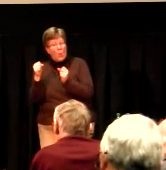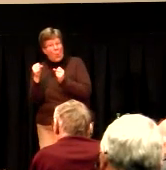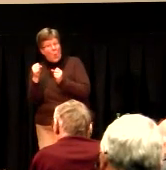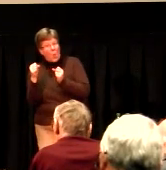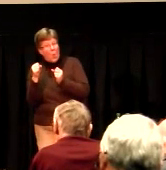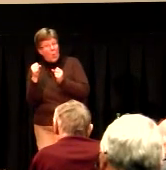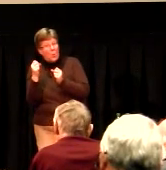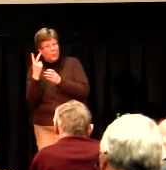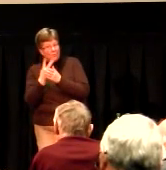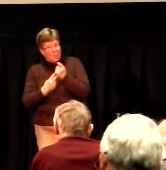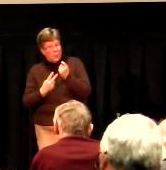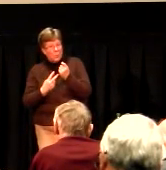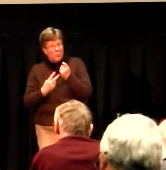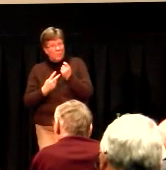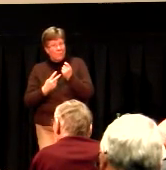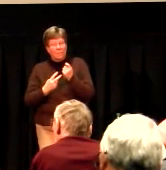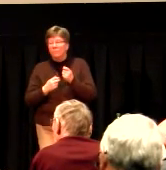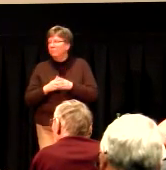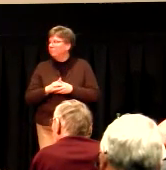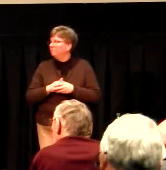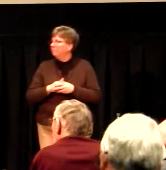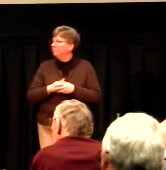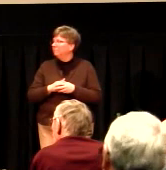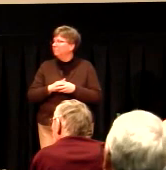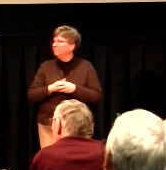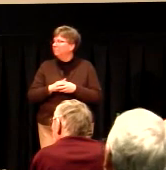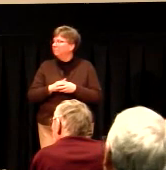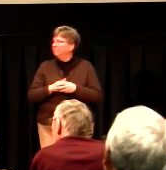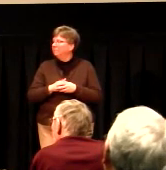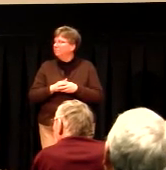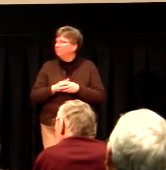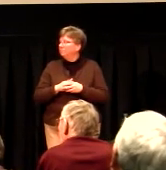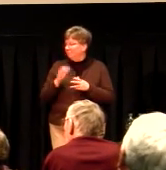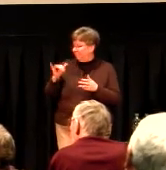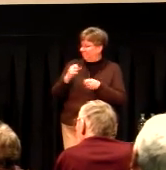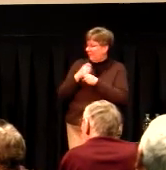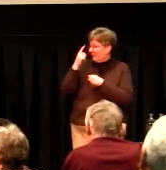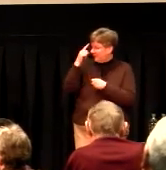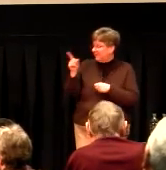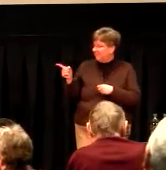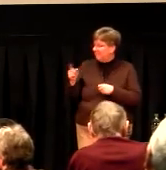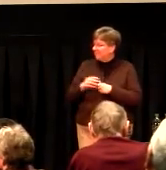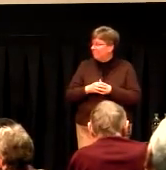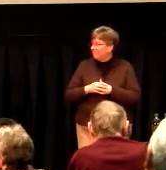the atmospheres? Does that make sense?